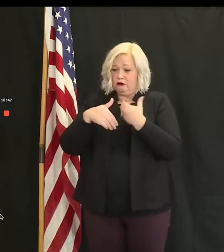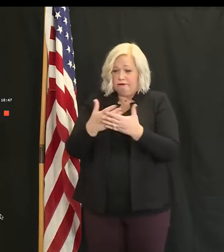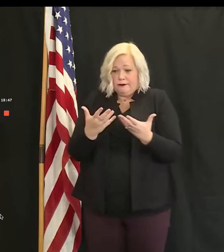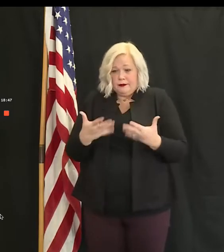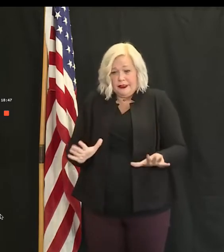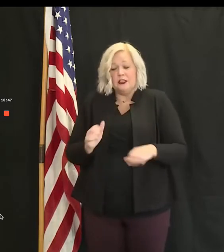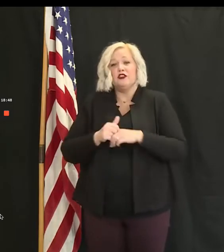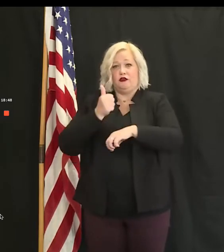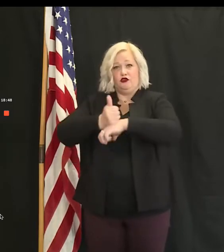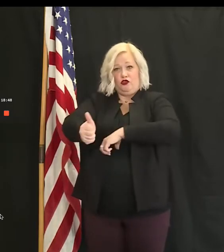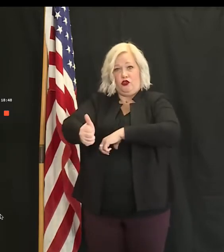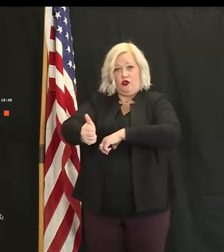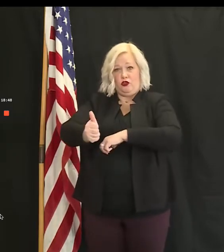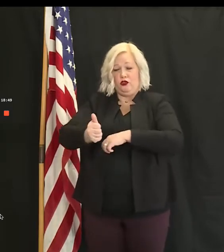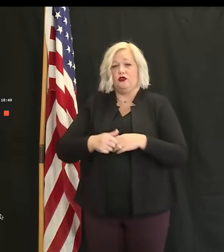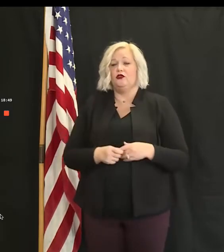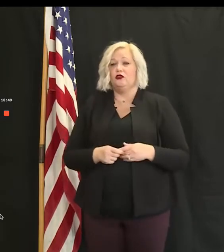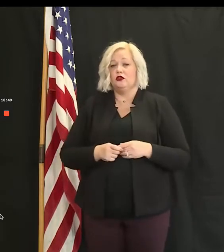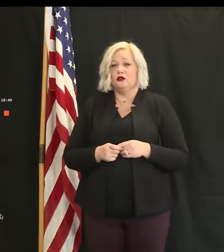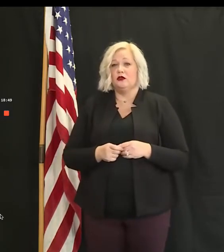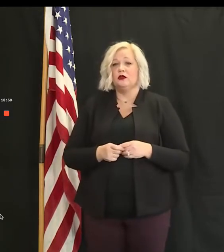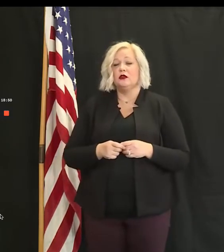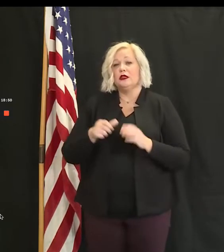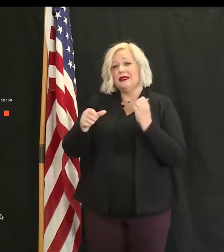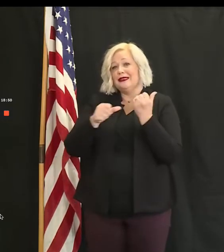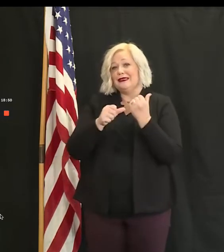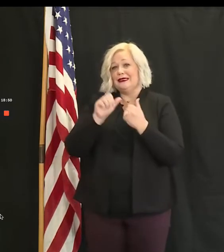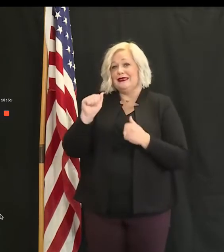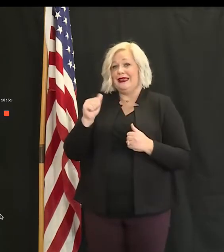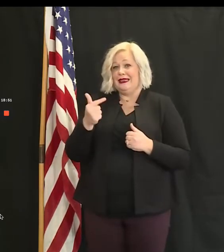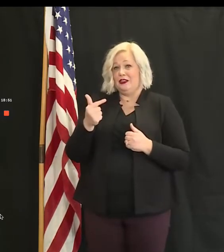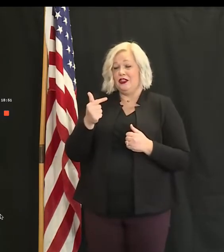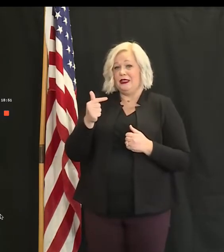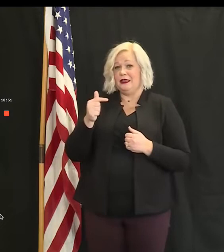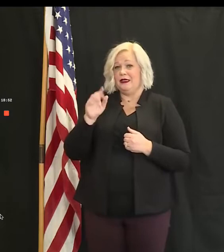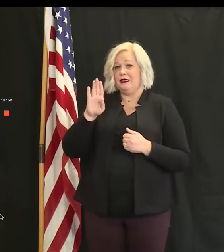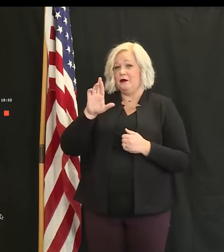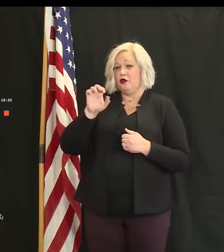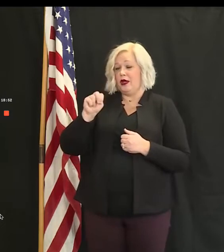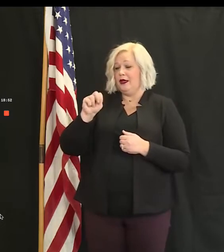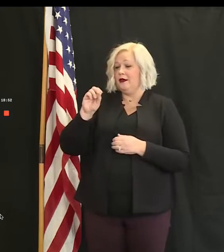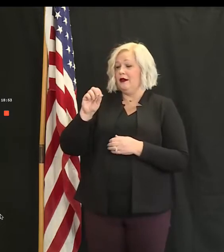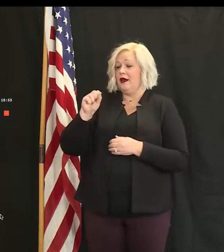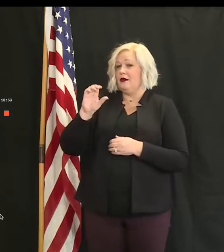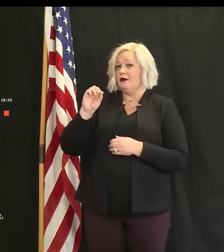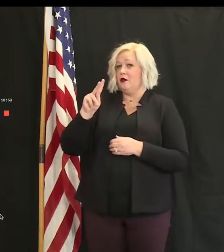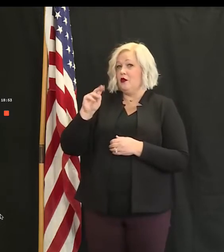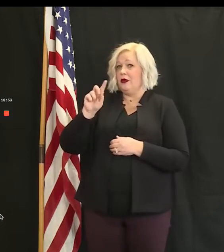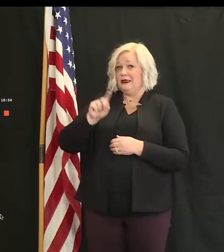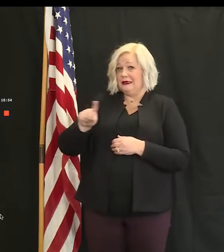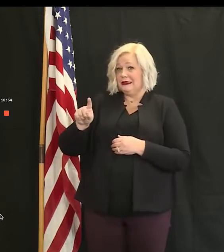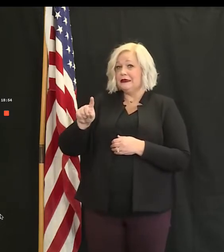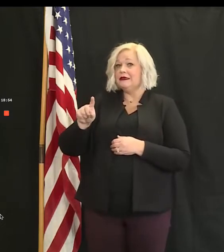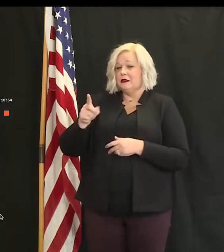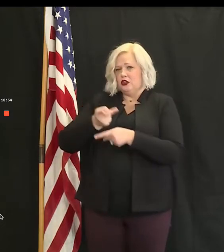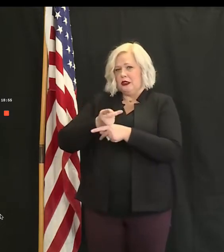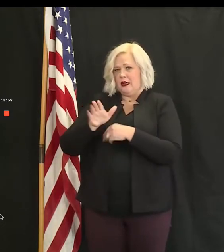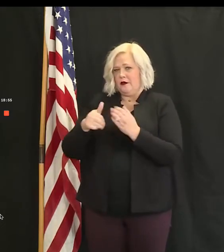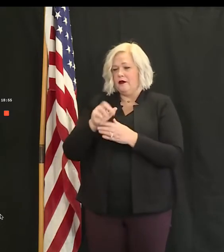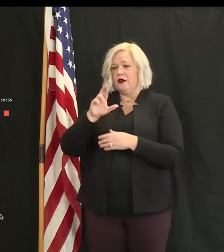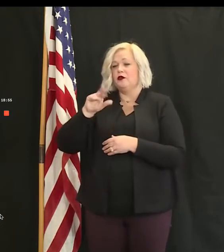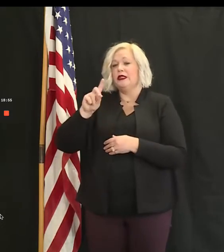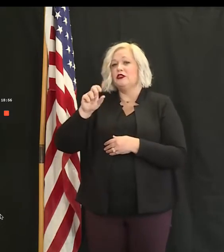charges. The arraignments were handled by Assistant Attorney General Bryant Oskowitz. Richard Snyder